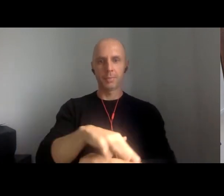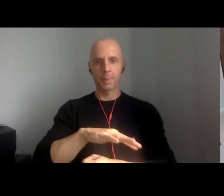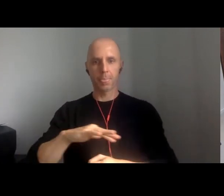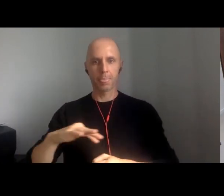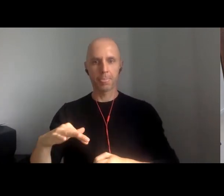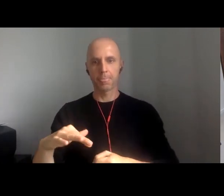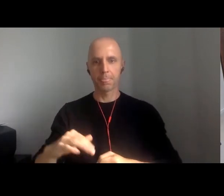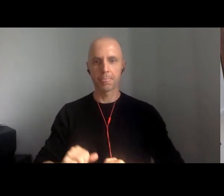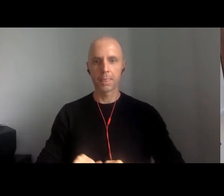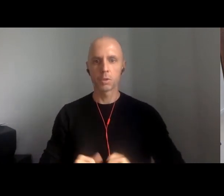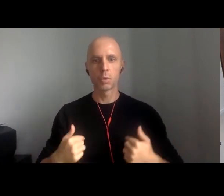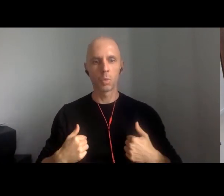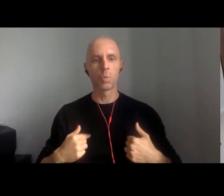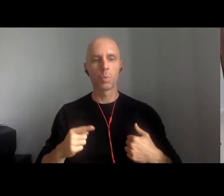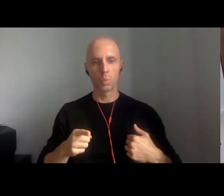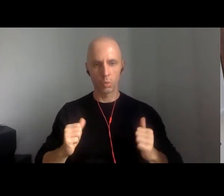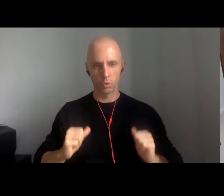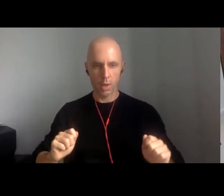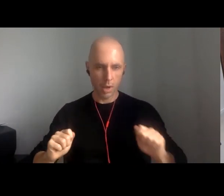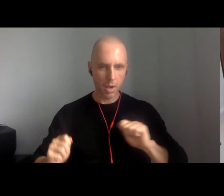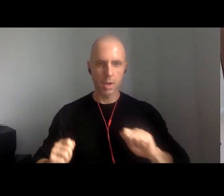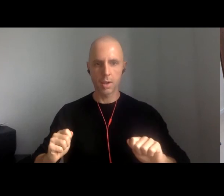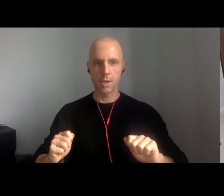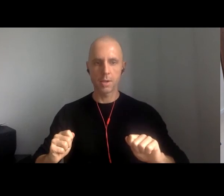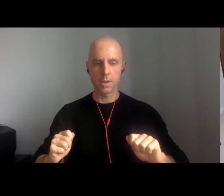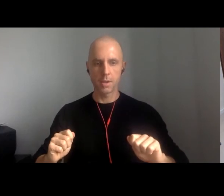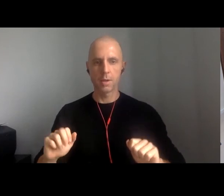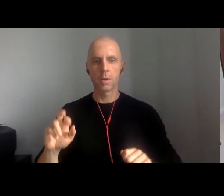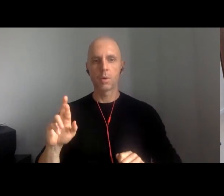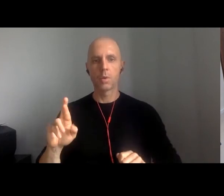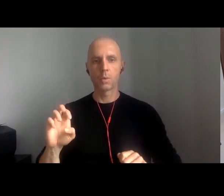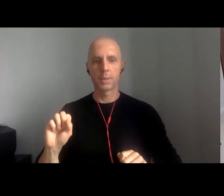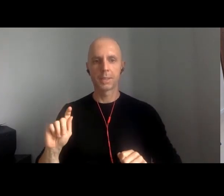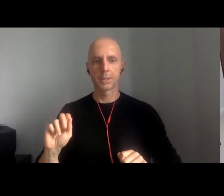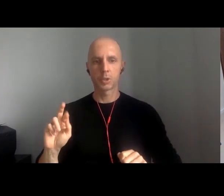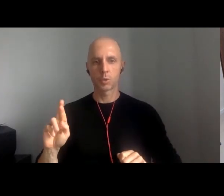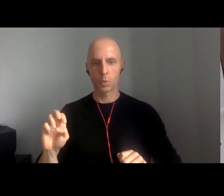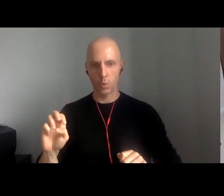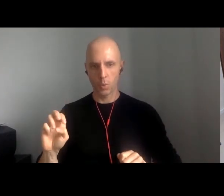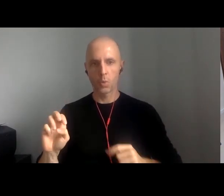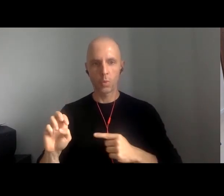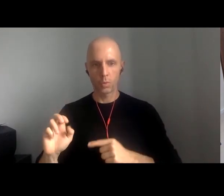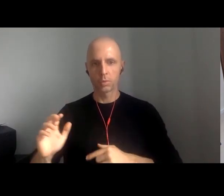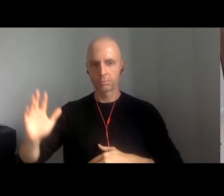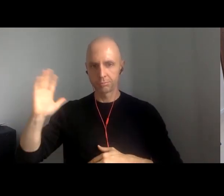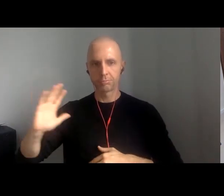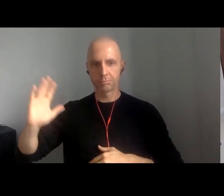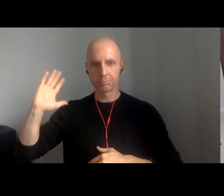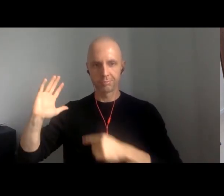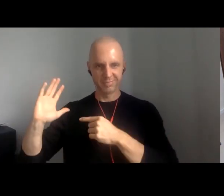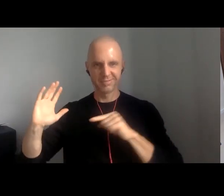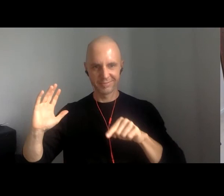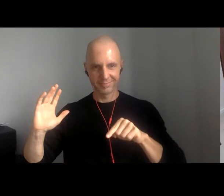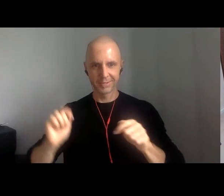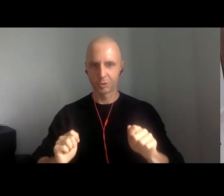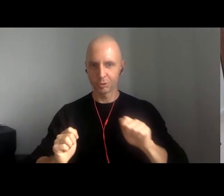the big restorers of the gardens. We're hoping to draw from their passion and some of